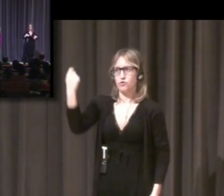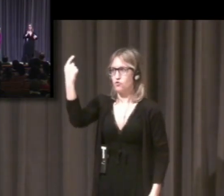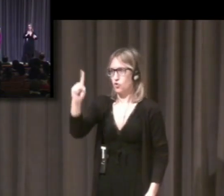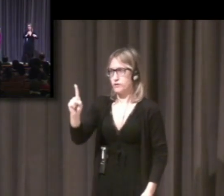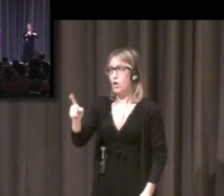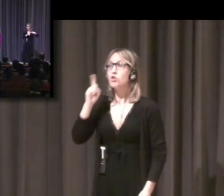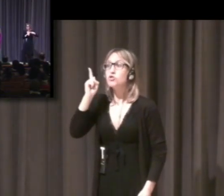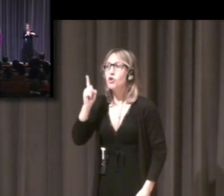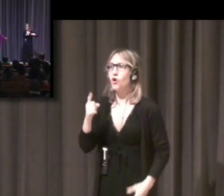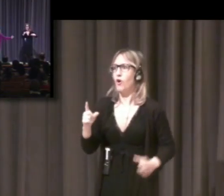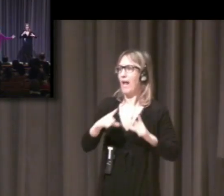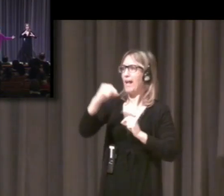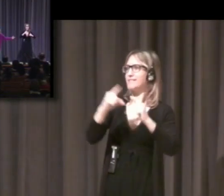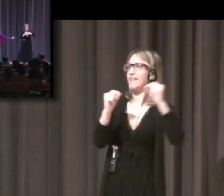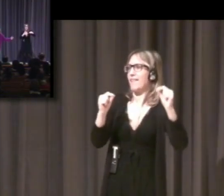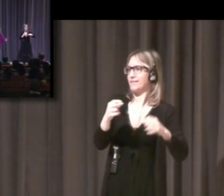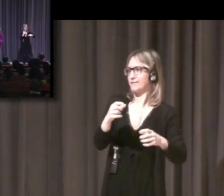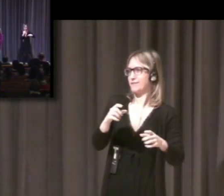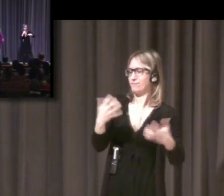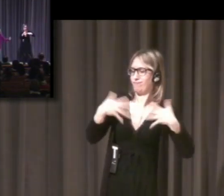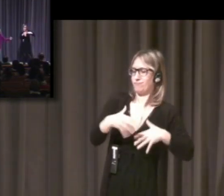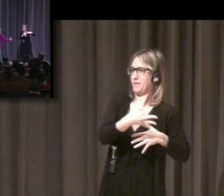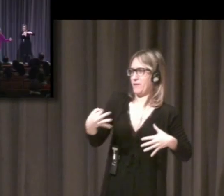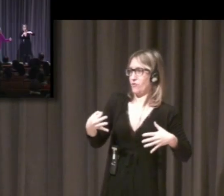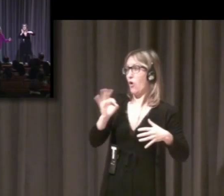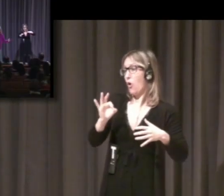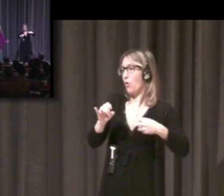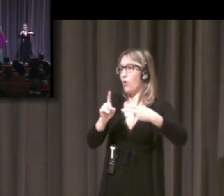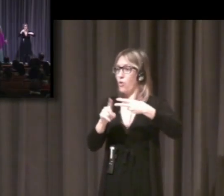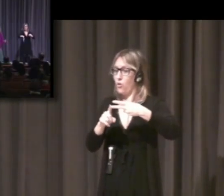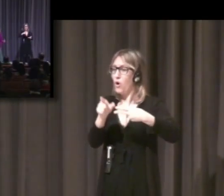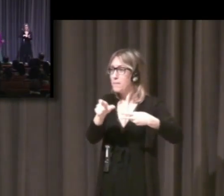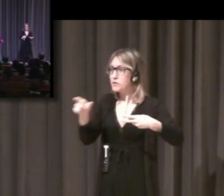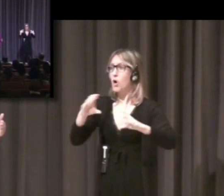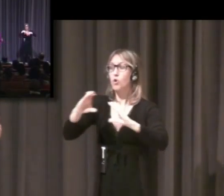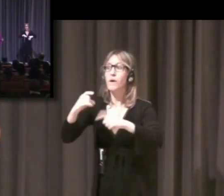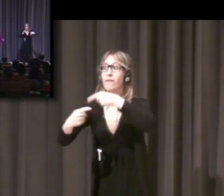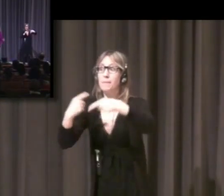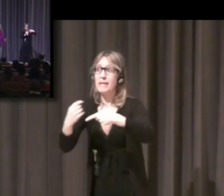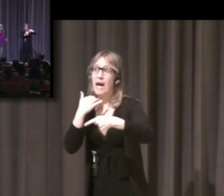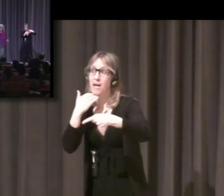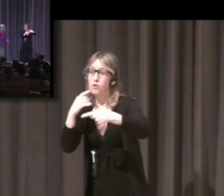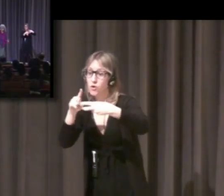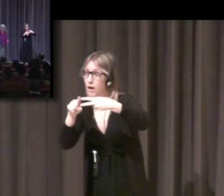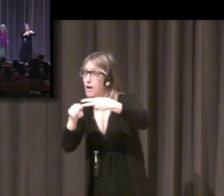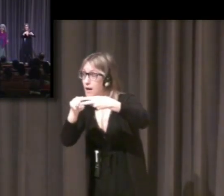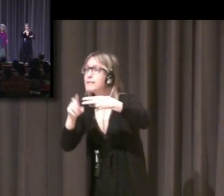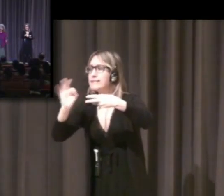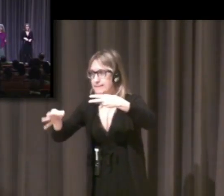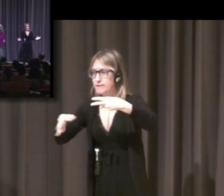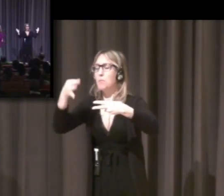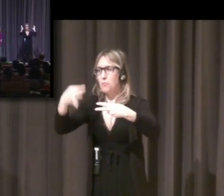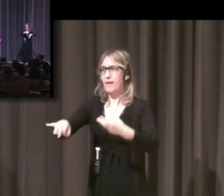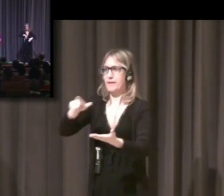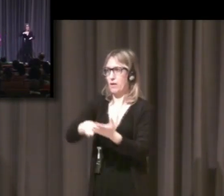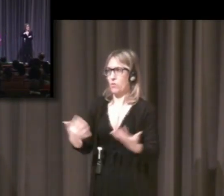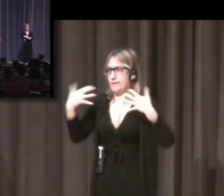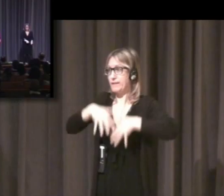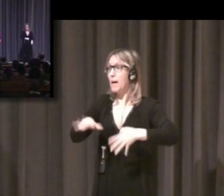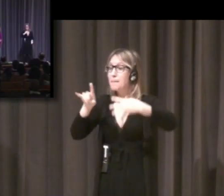language. But the rest of them are not getting language. Now, why do I believe that? I believe